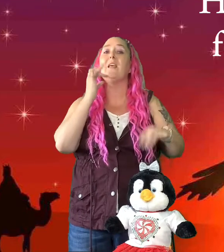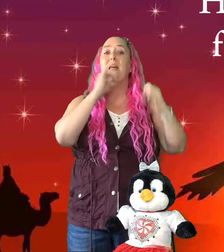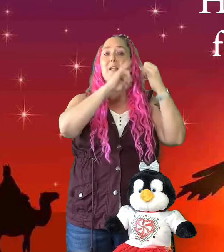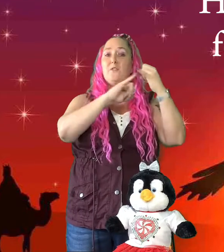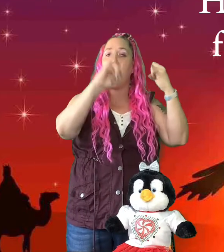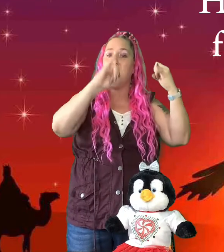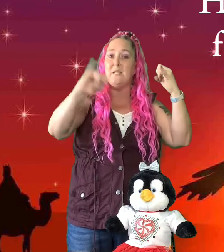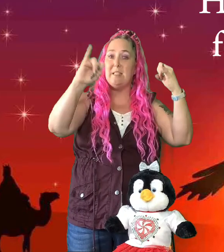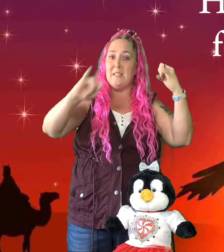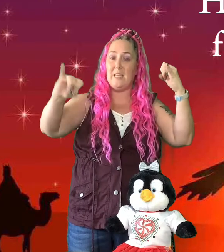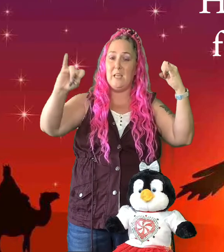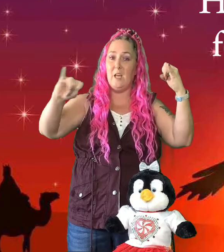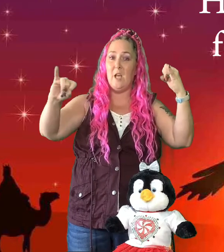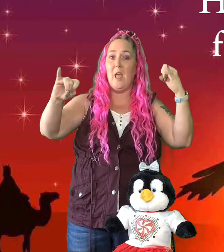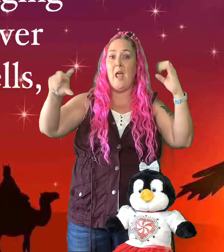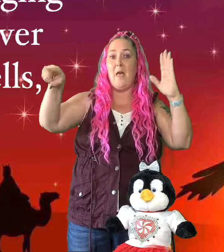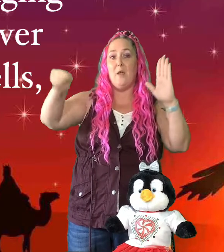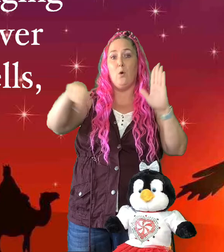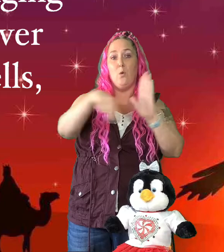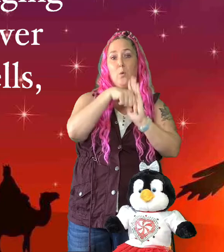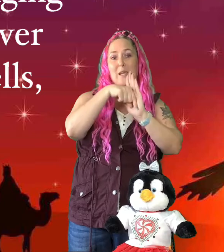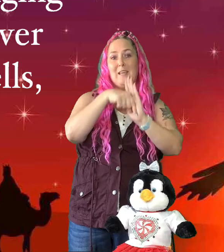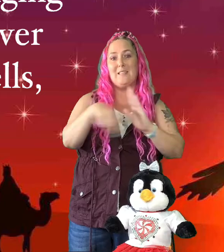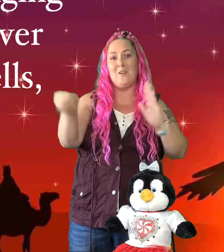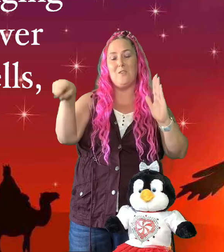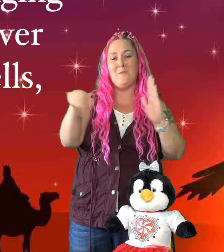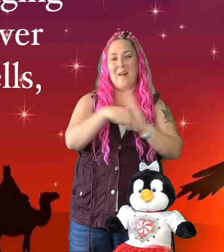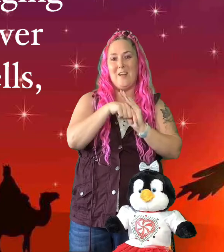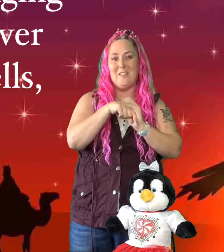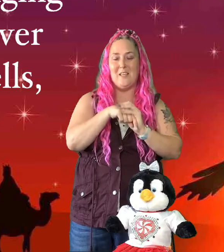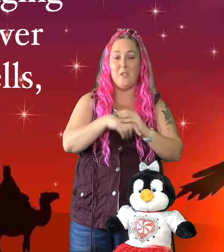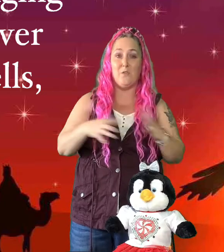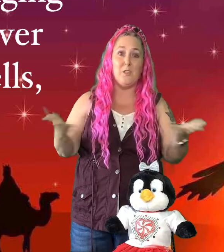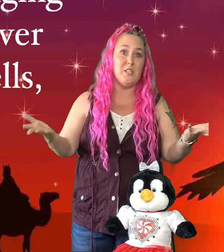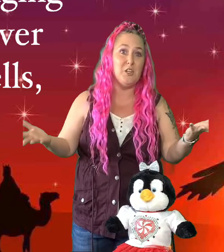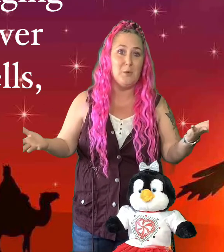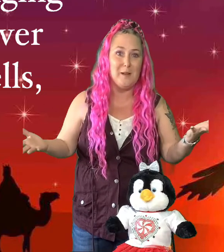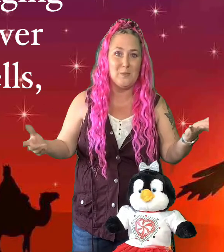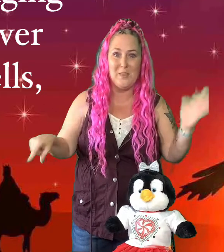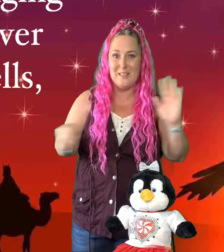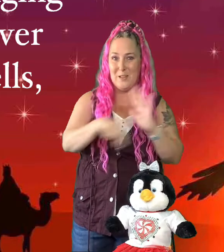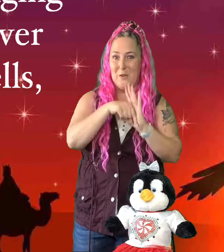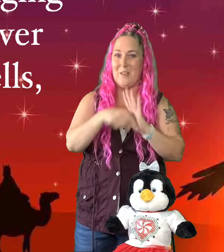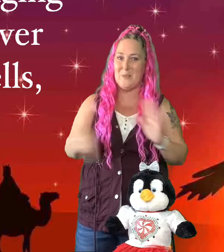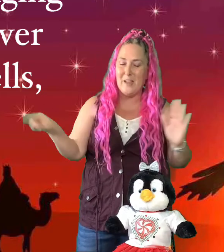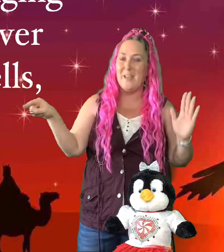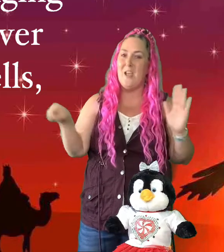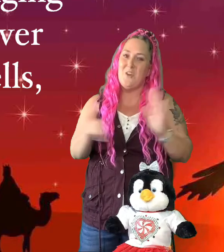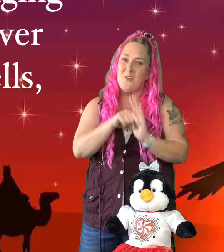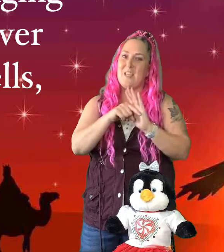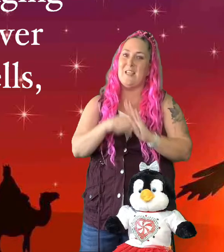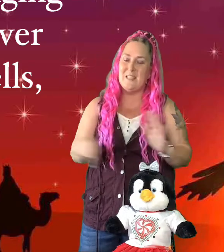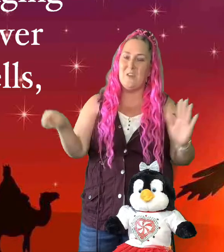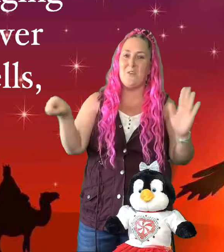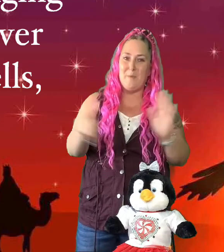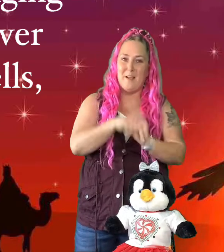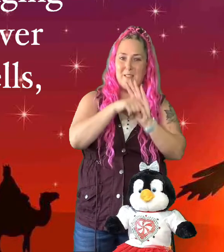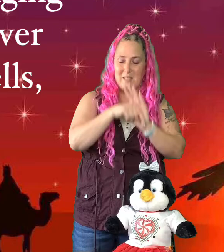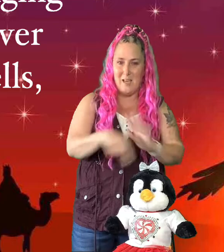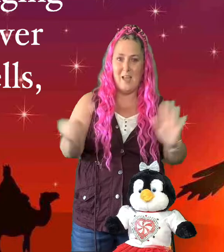lights for all to see, and then ringing silver bells. So if you did jingle bells with us, you know this one, ringing silver bells,